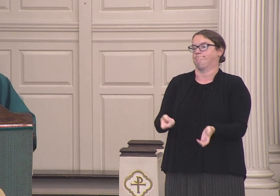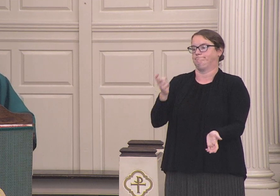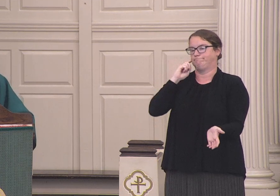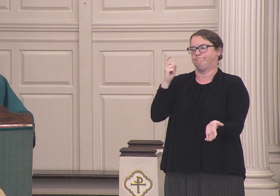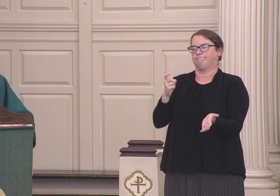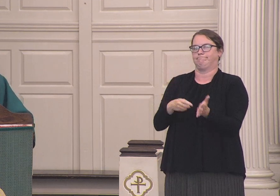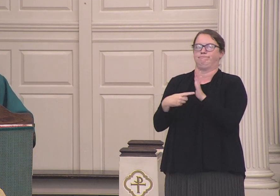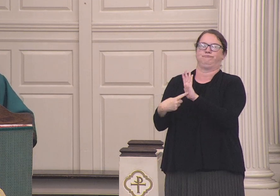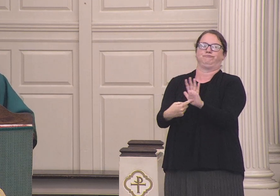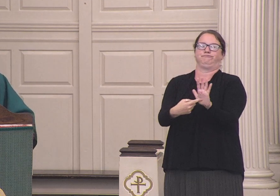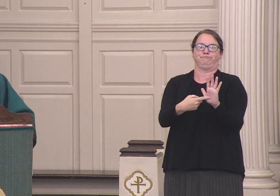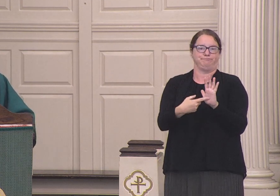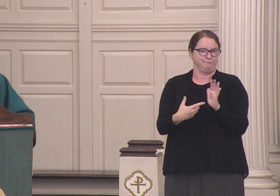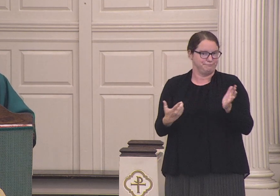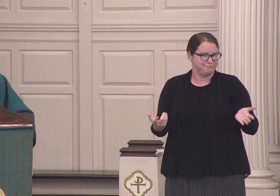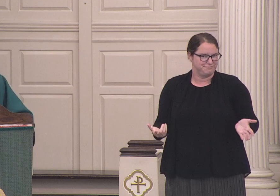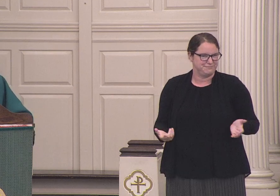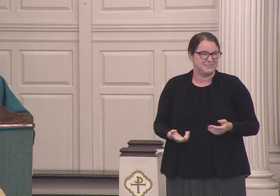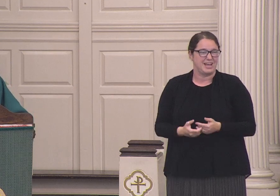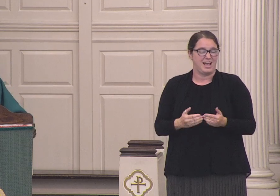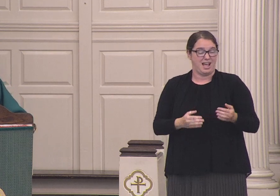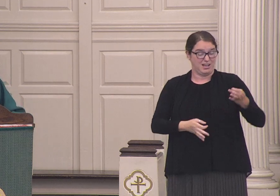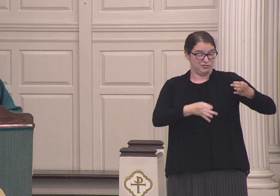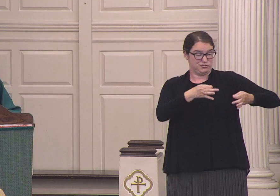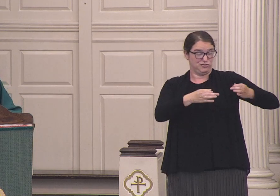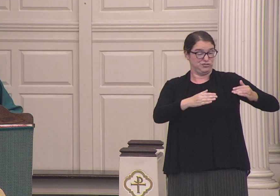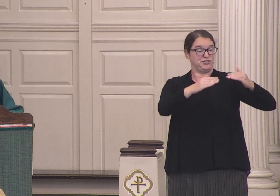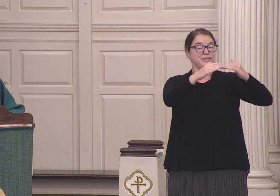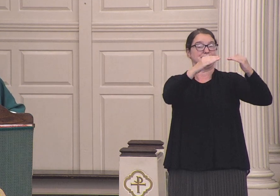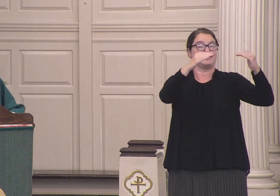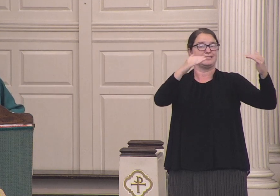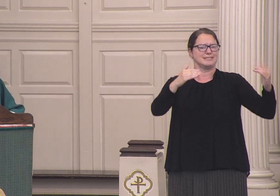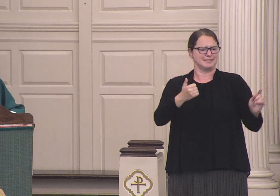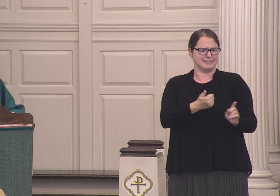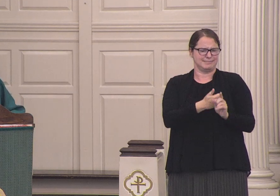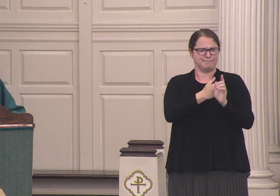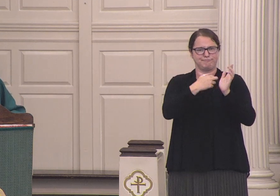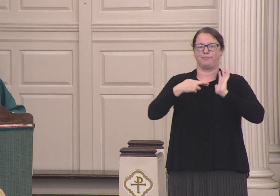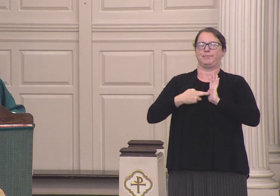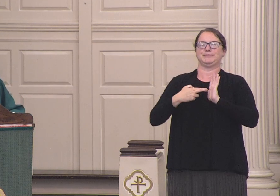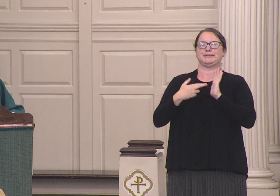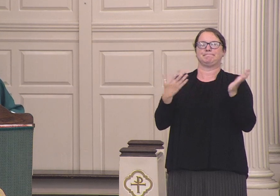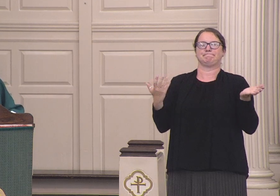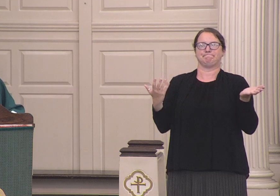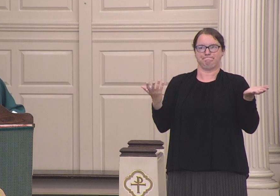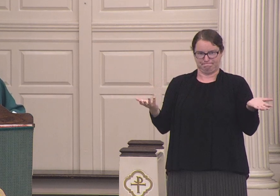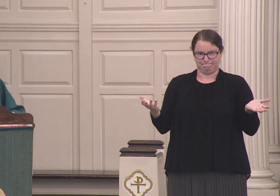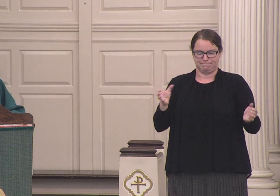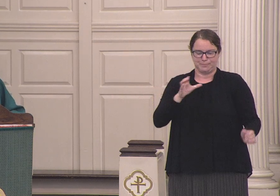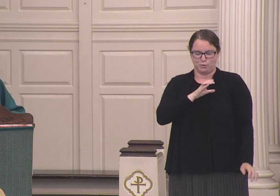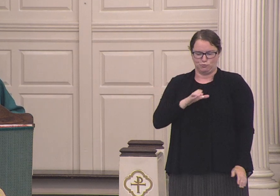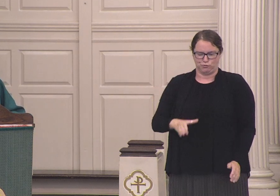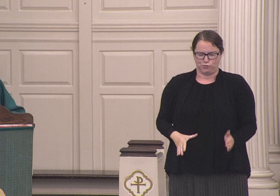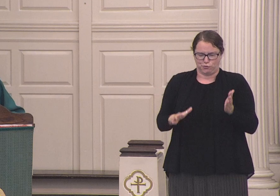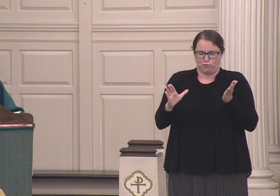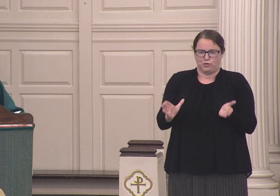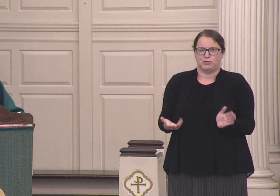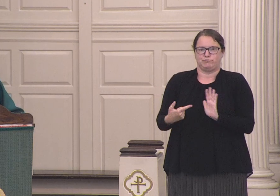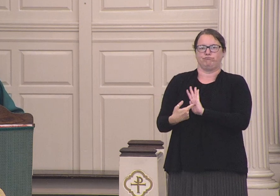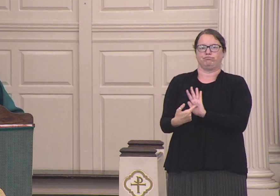justice, to stand for justice. A Christian is one that stands for justice, and this is what prophecy is